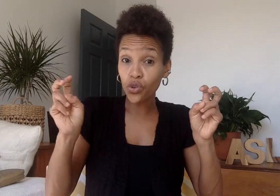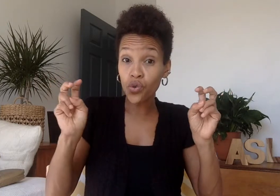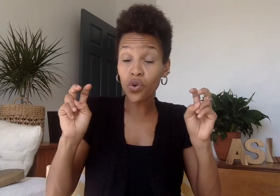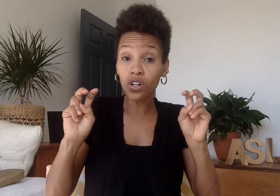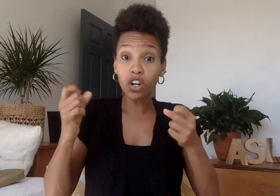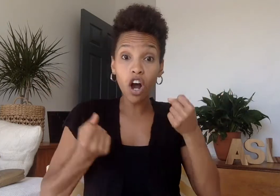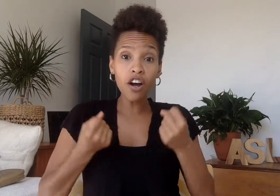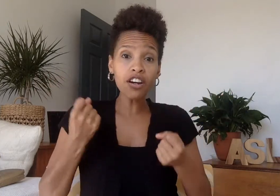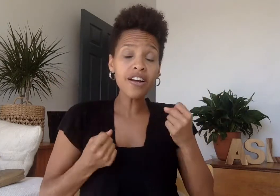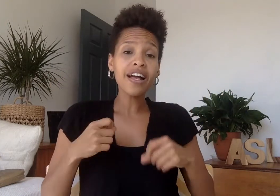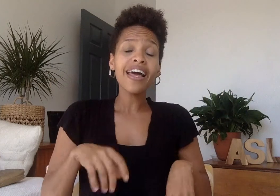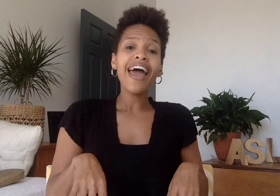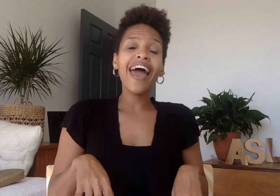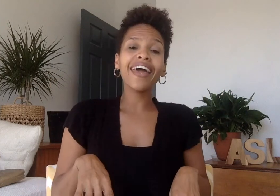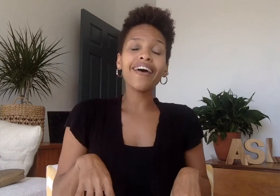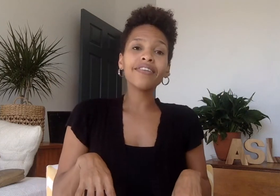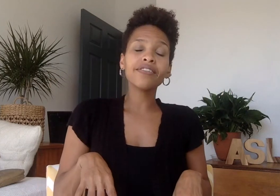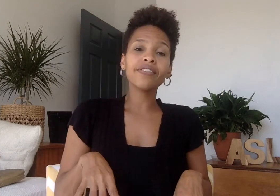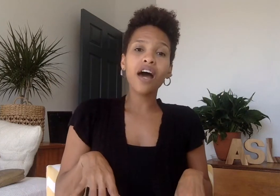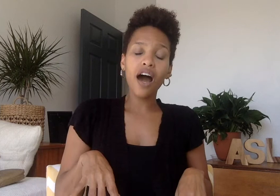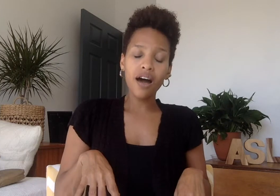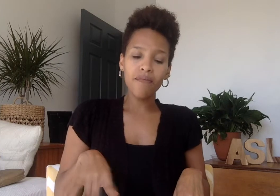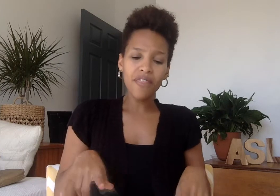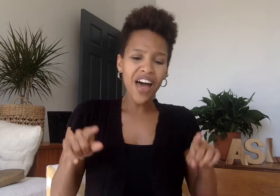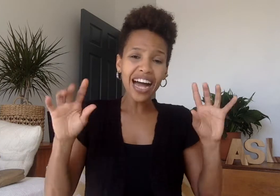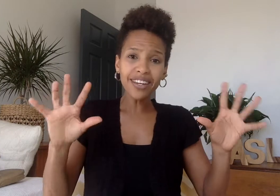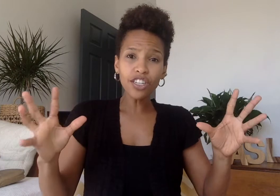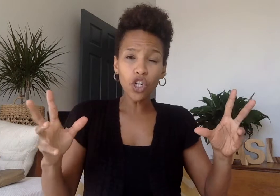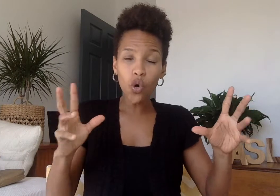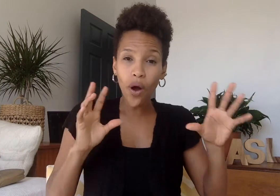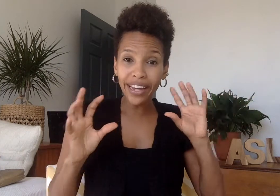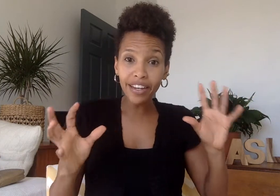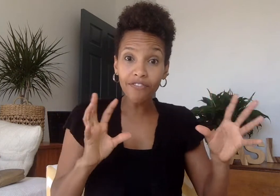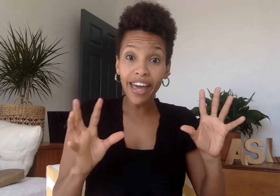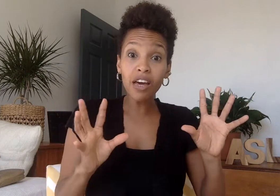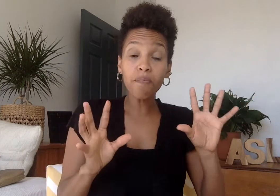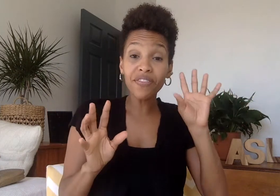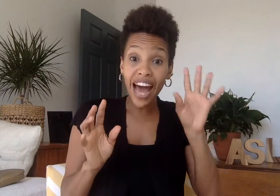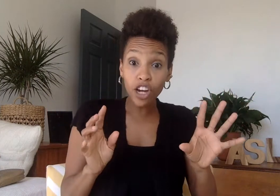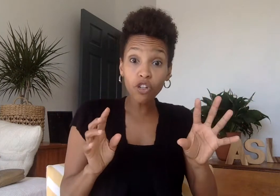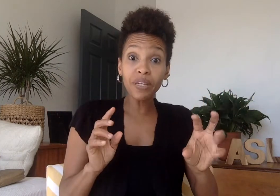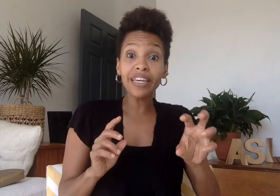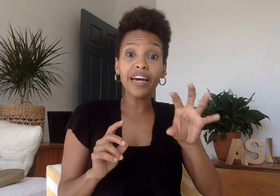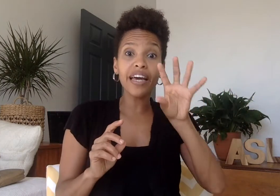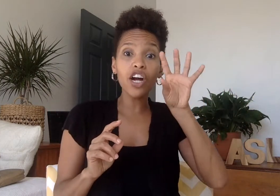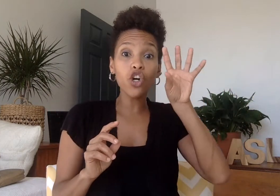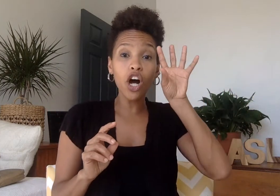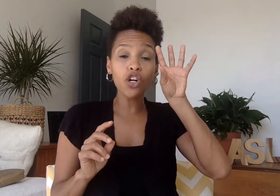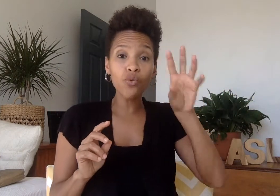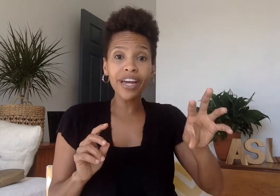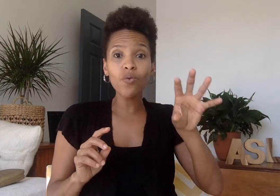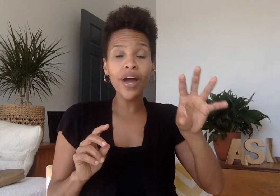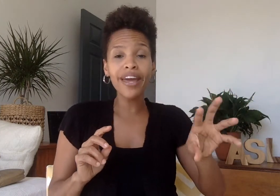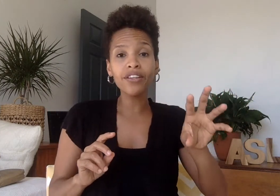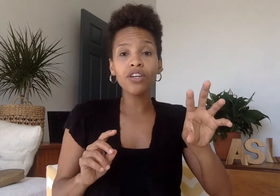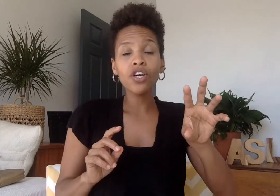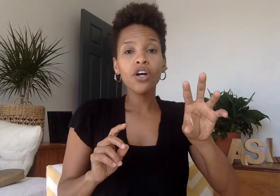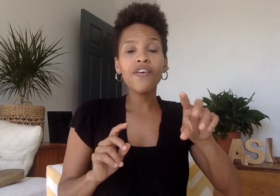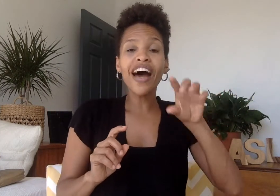new car, and that doesn't quite convey it, but that could be a great way, that could be